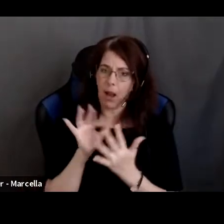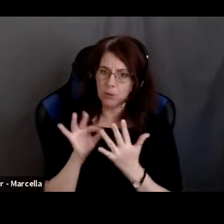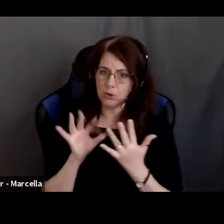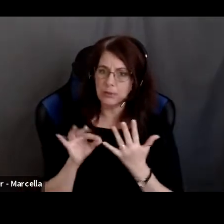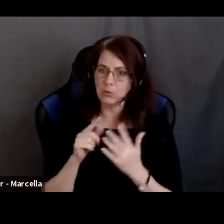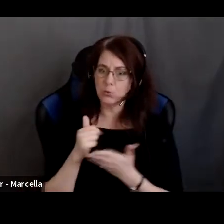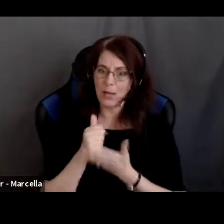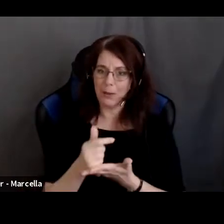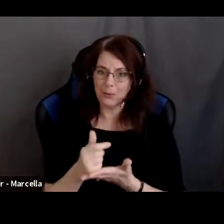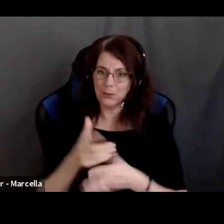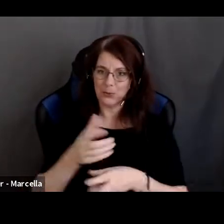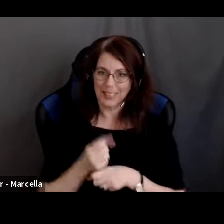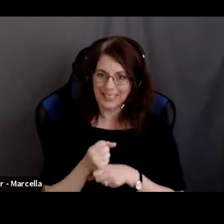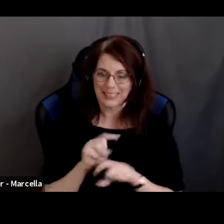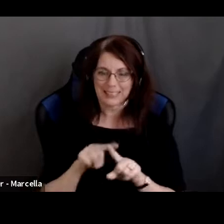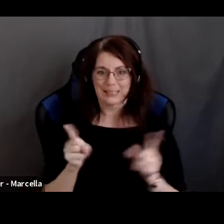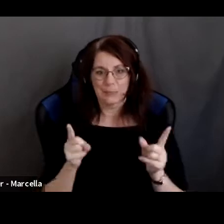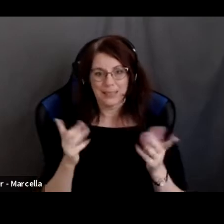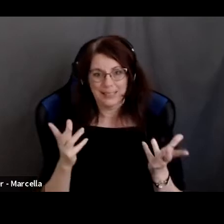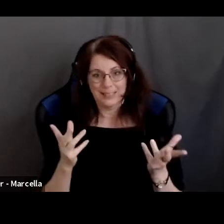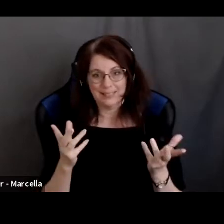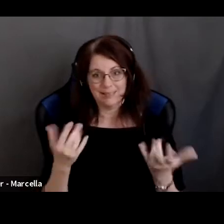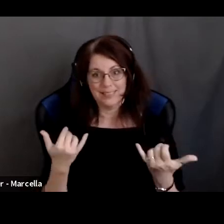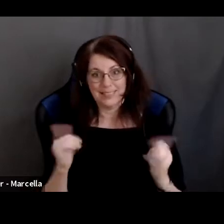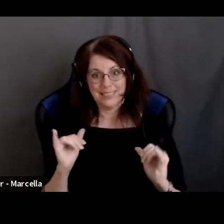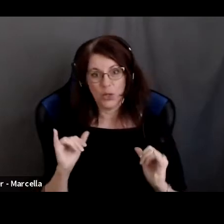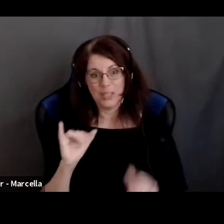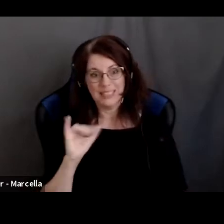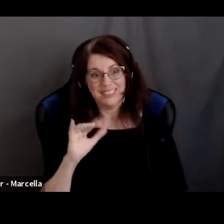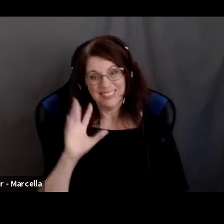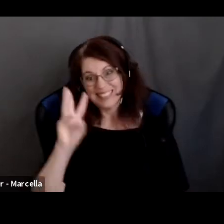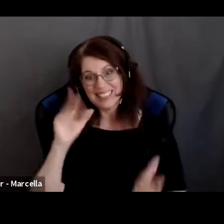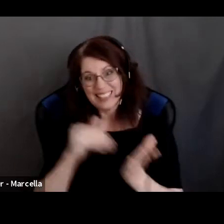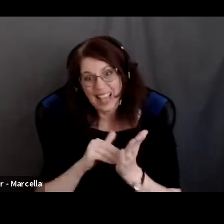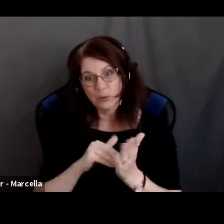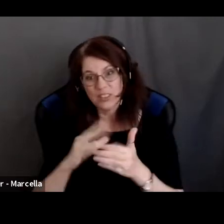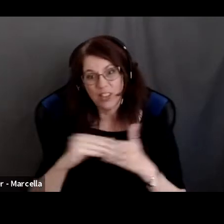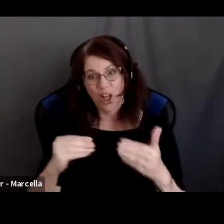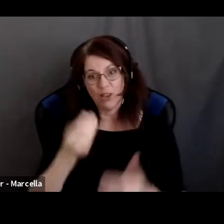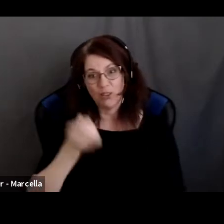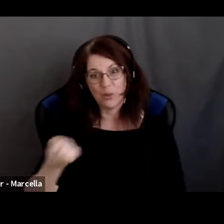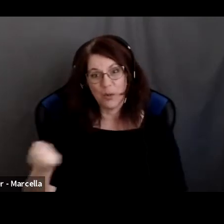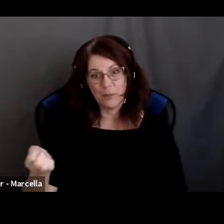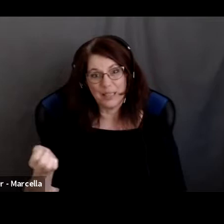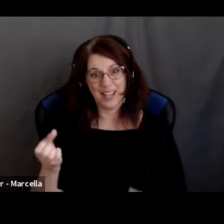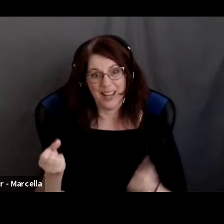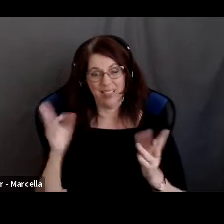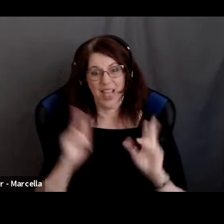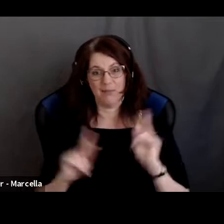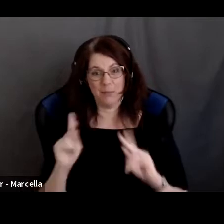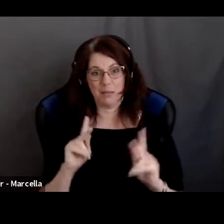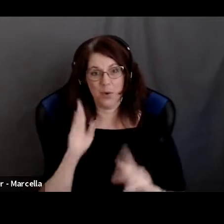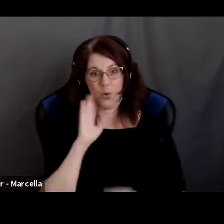but it's at the end of the day, it is a $6,000 device, and a lot of folks are